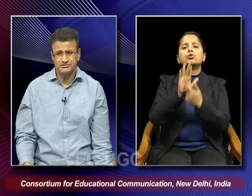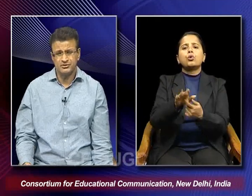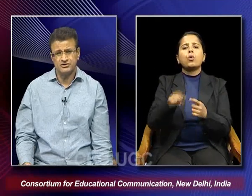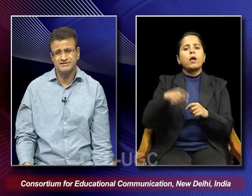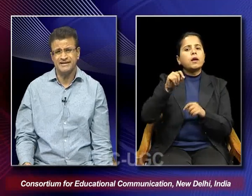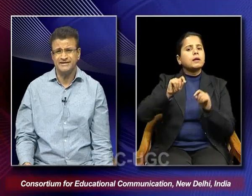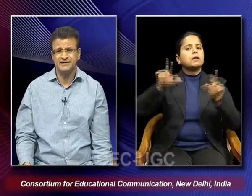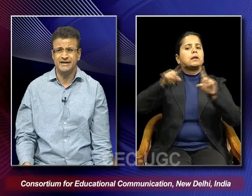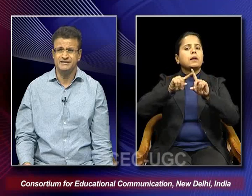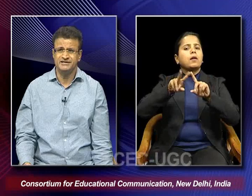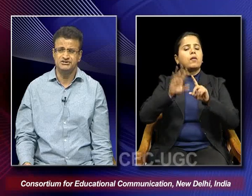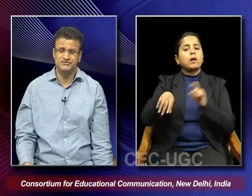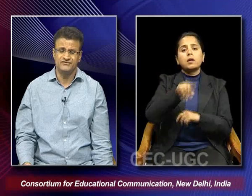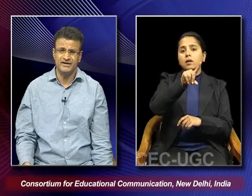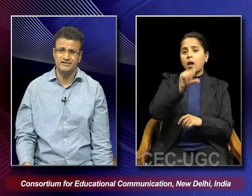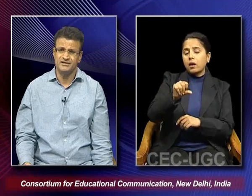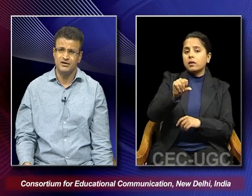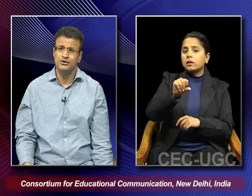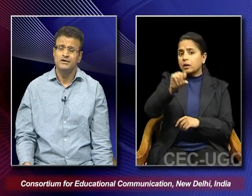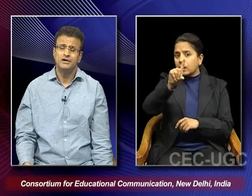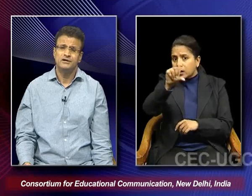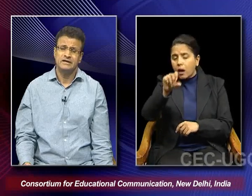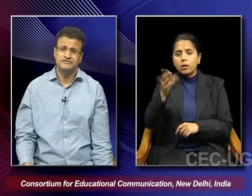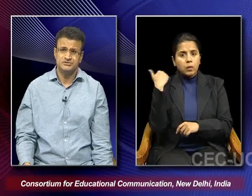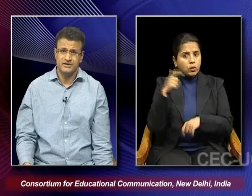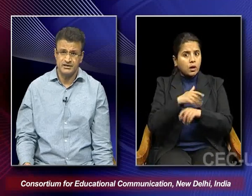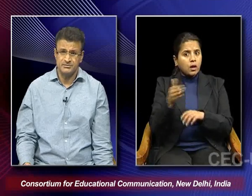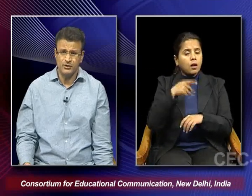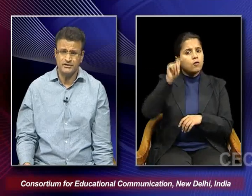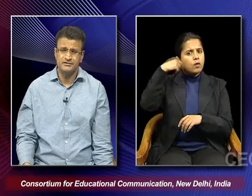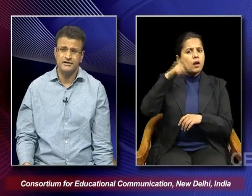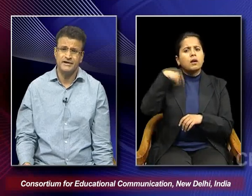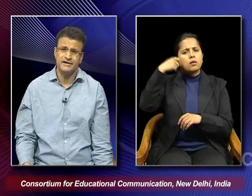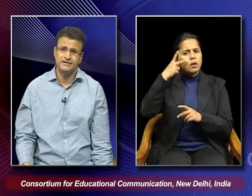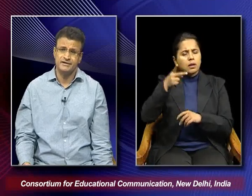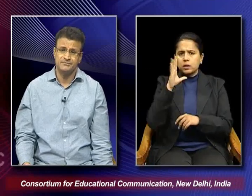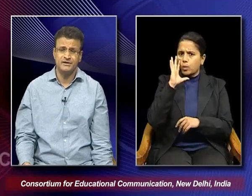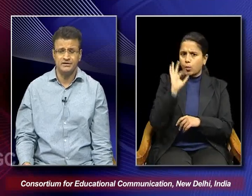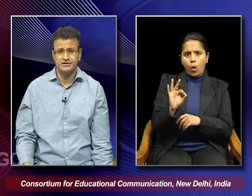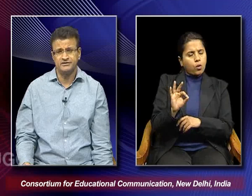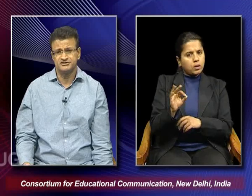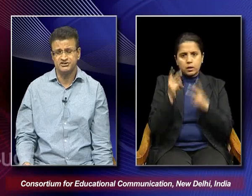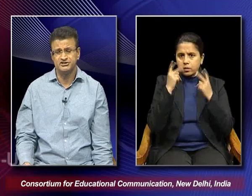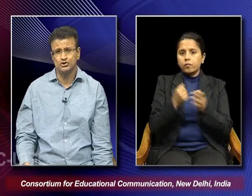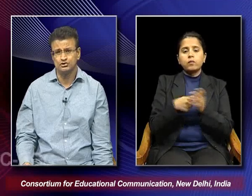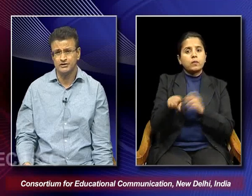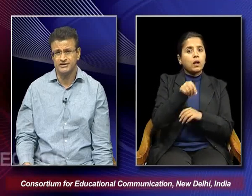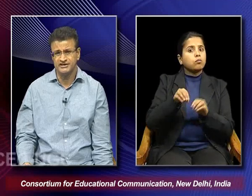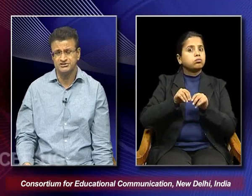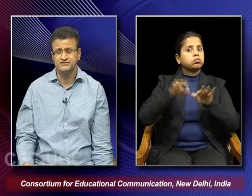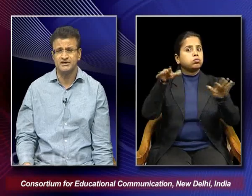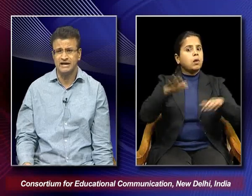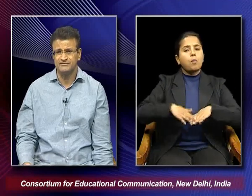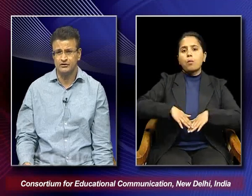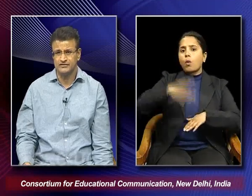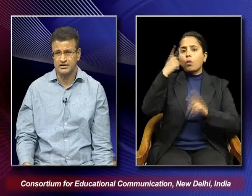television, because in the 1990s we find that how television became important, and its reach also increased